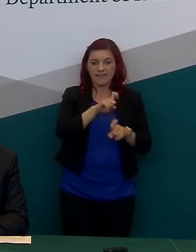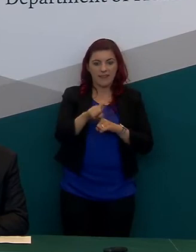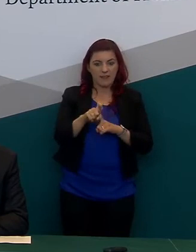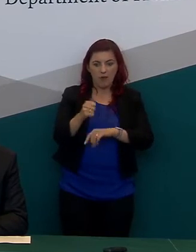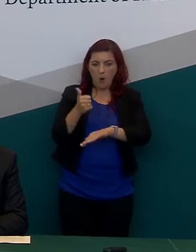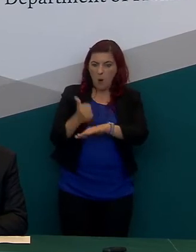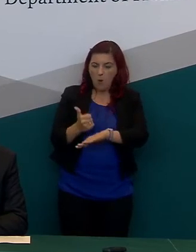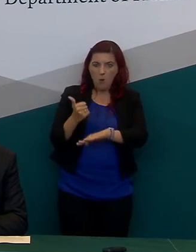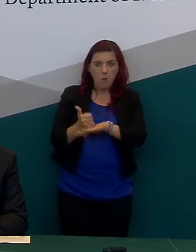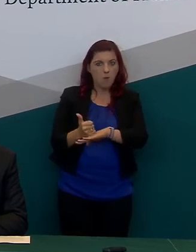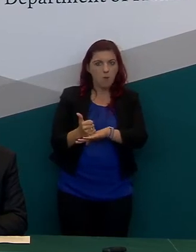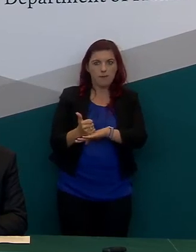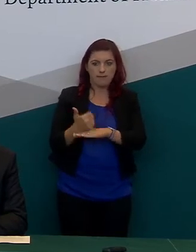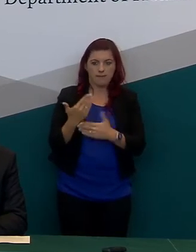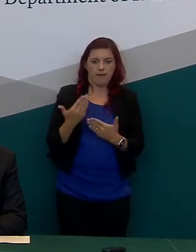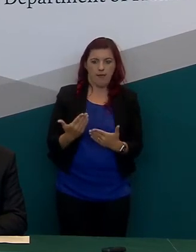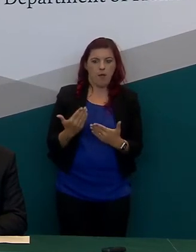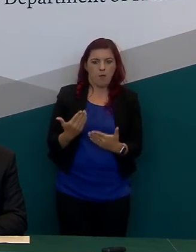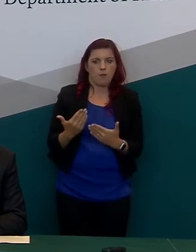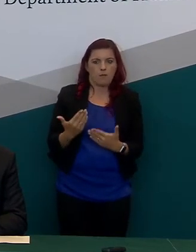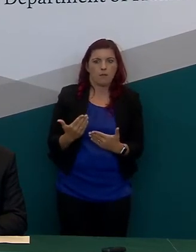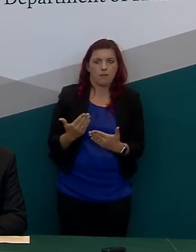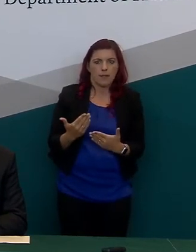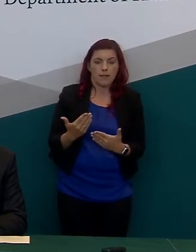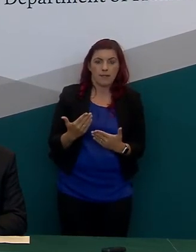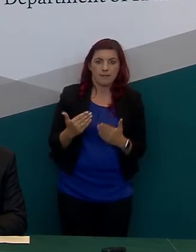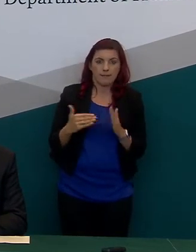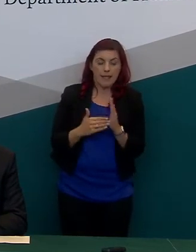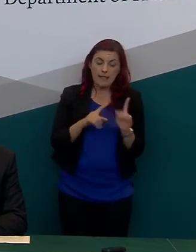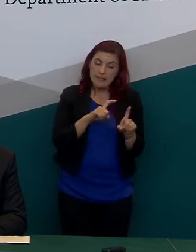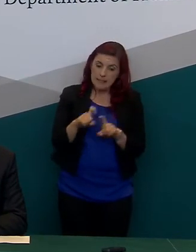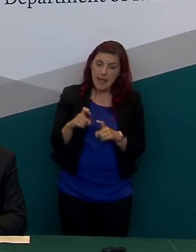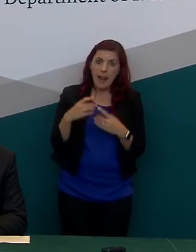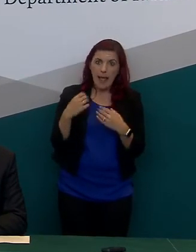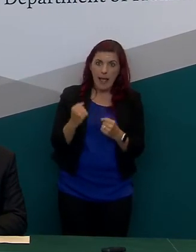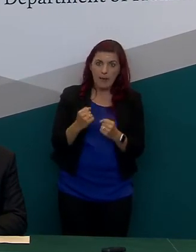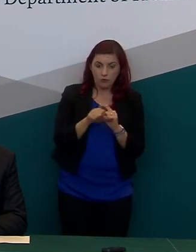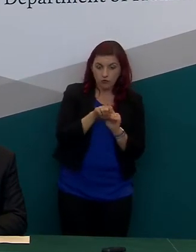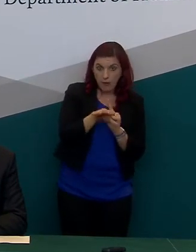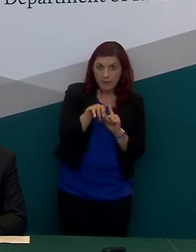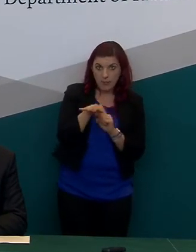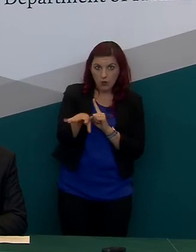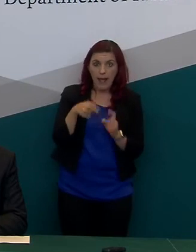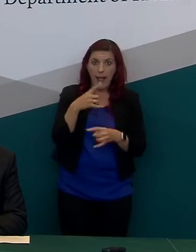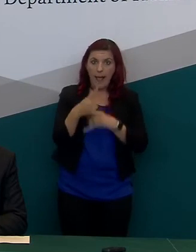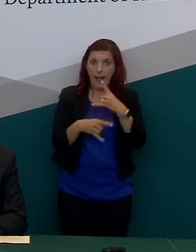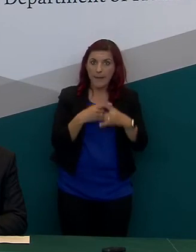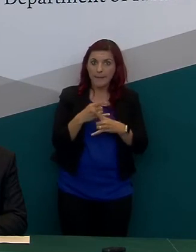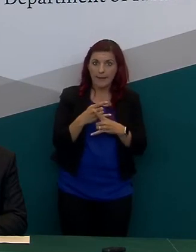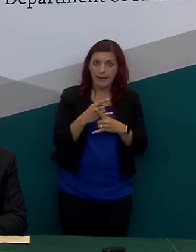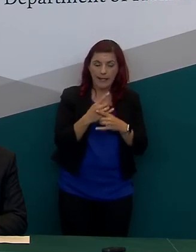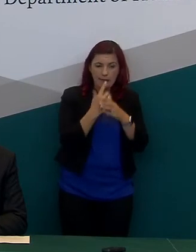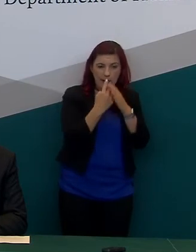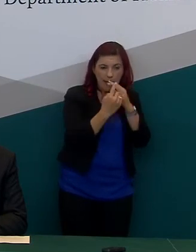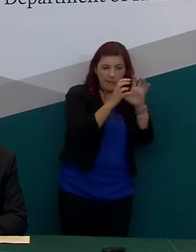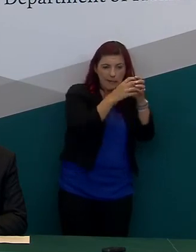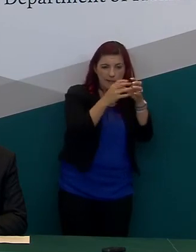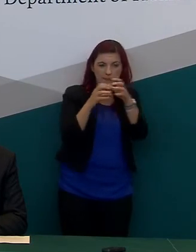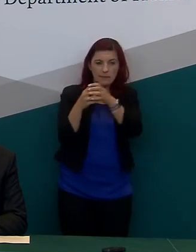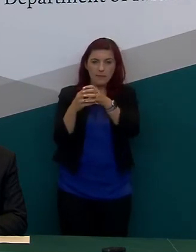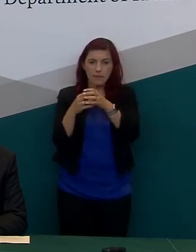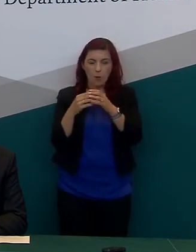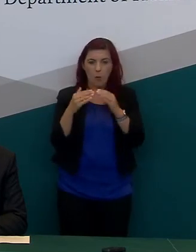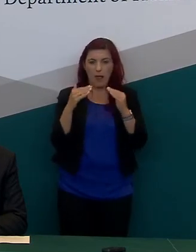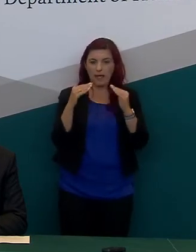levels, and at this stage, even though there is still transmission of the disease in isolated cases, households and